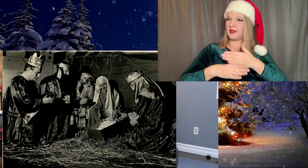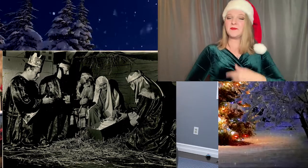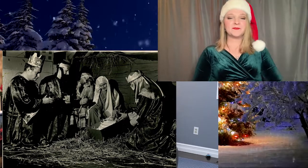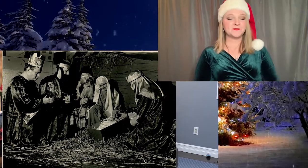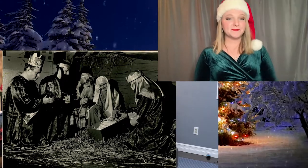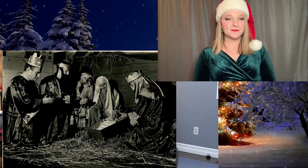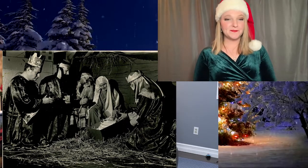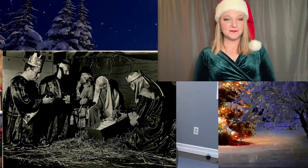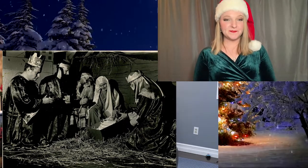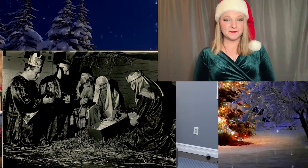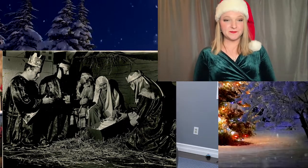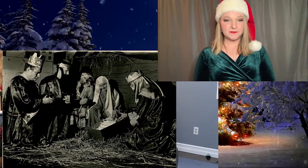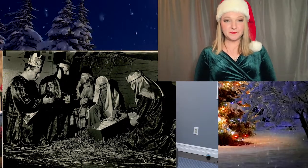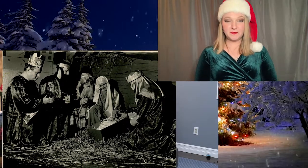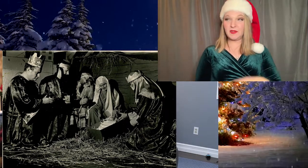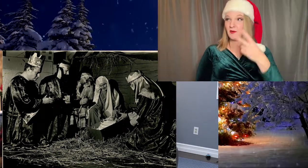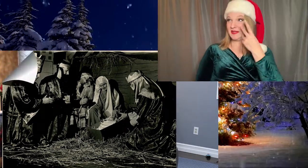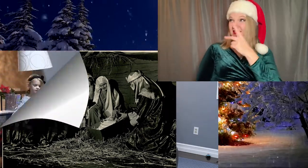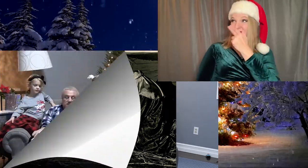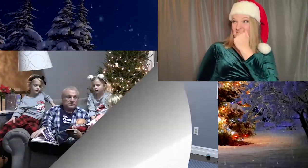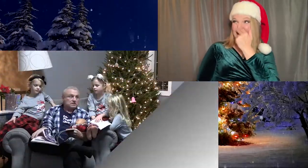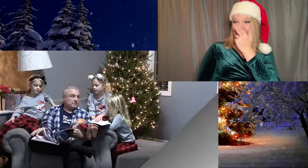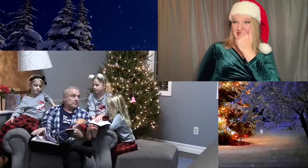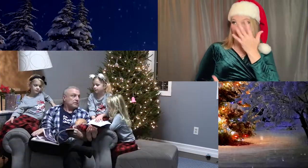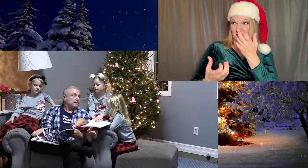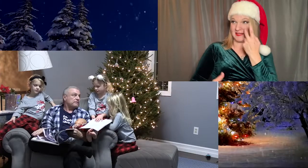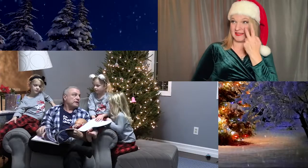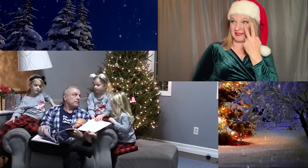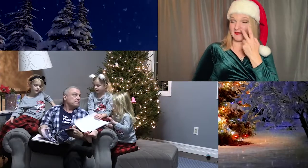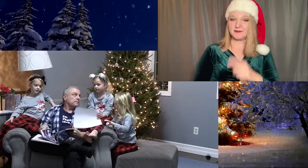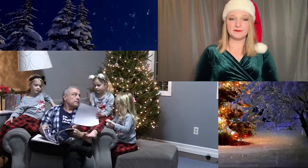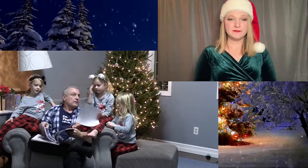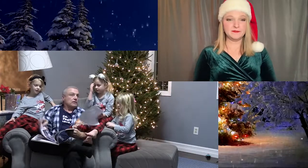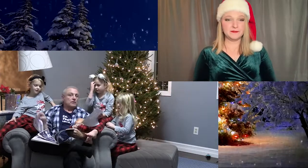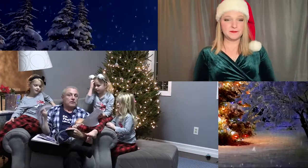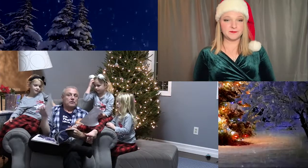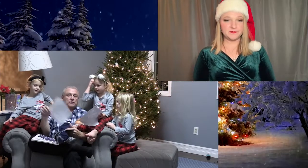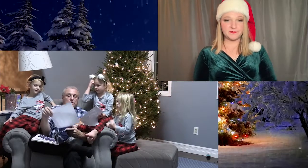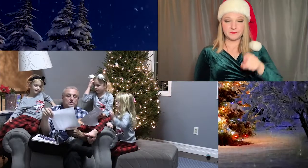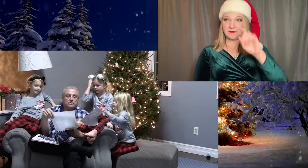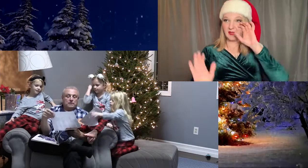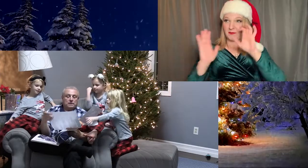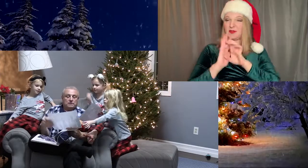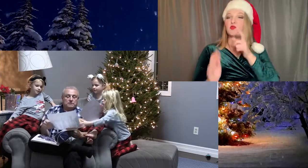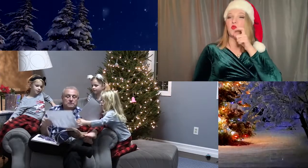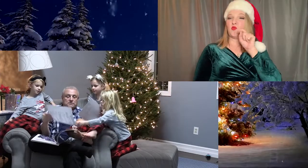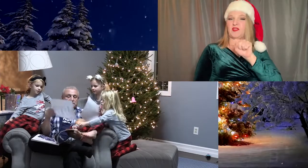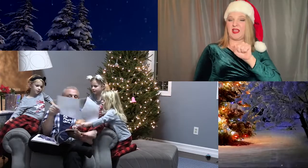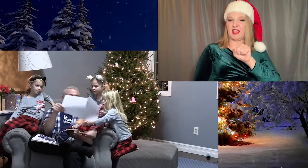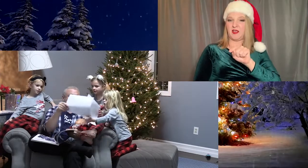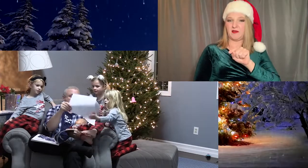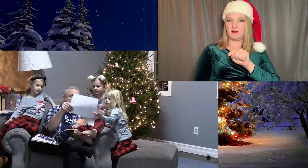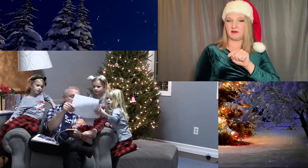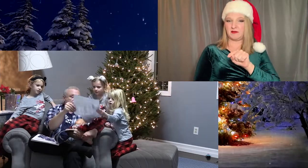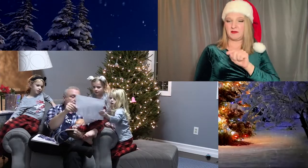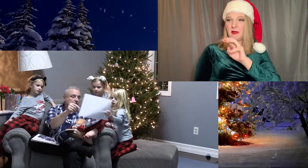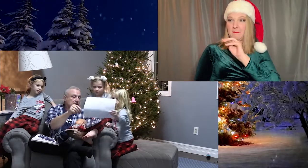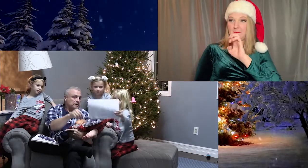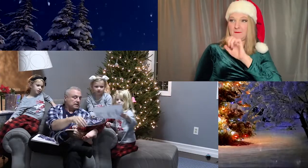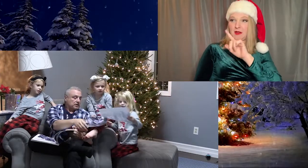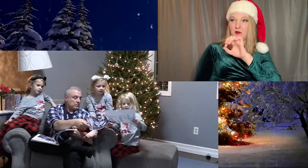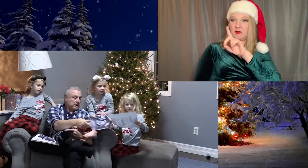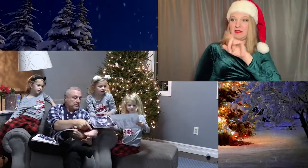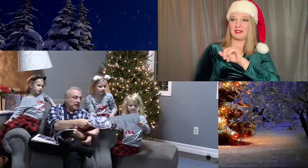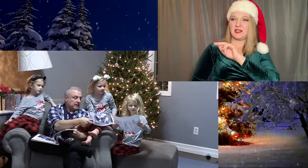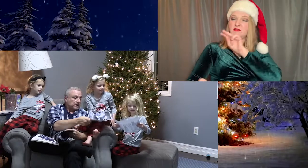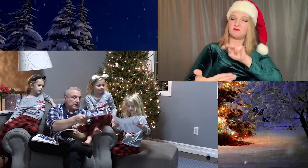cousins. And do you want to see something really funny? What? Who do you see in that picture,